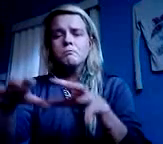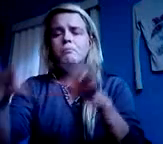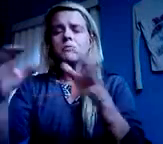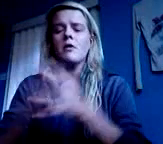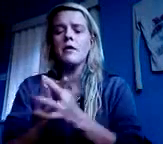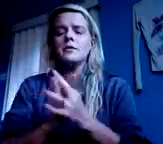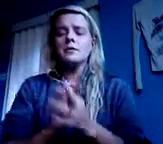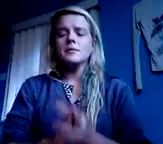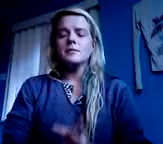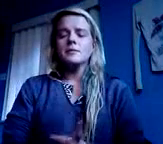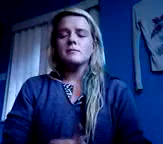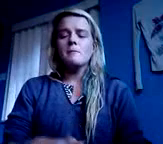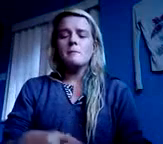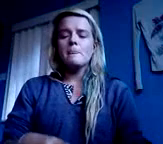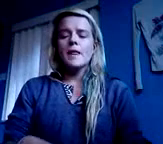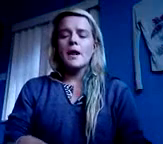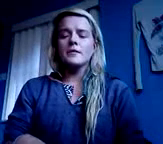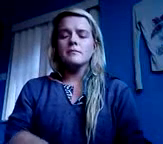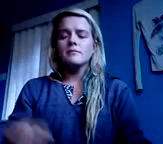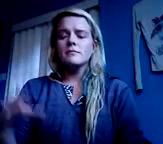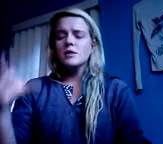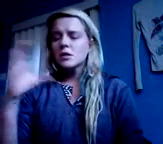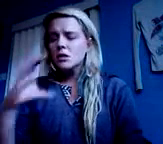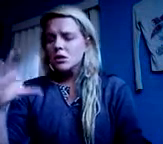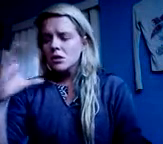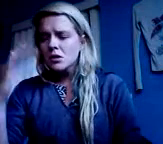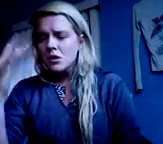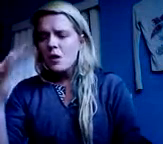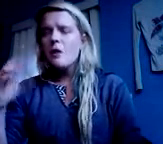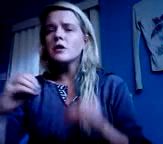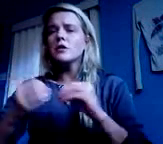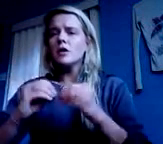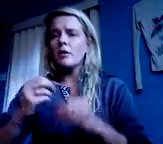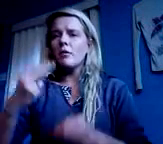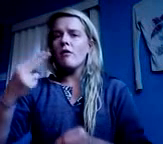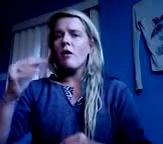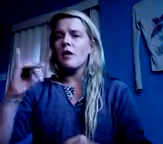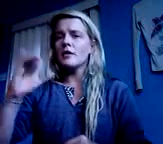or excuse me, the coefficient that you need to use to make them both equal. Okay?